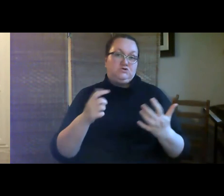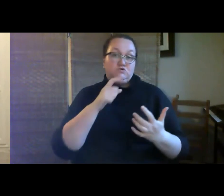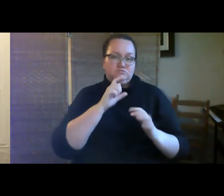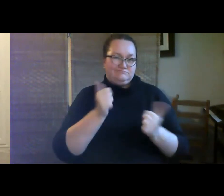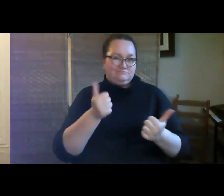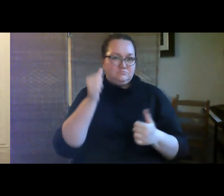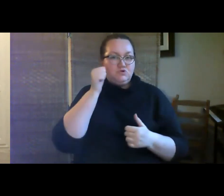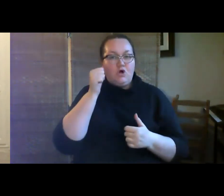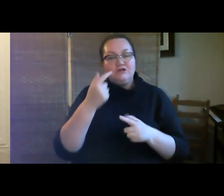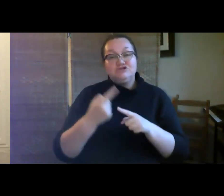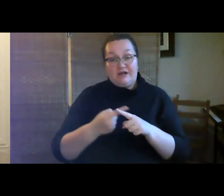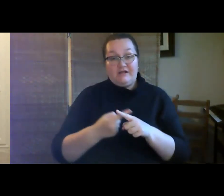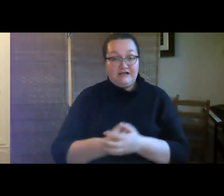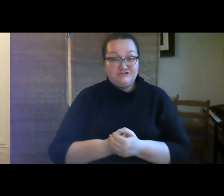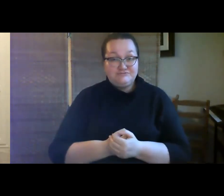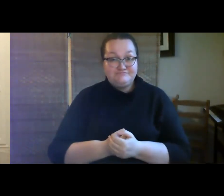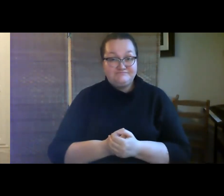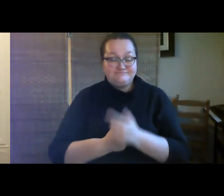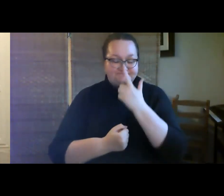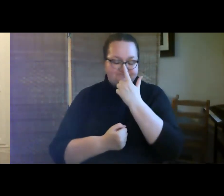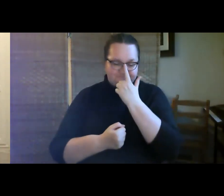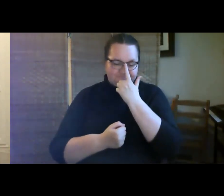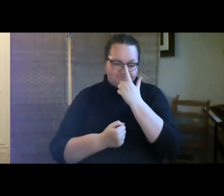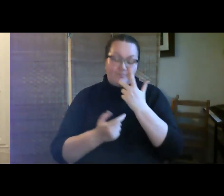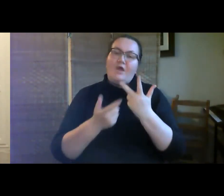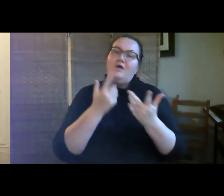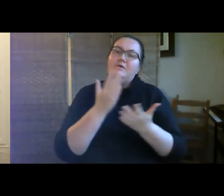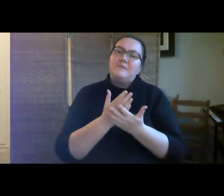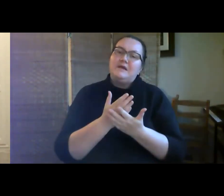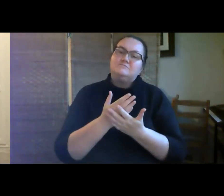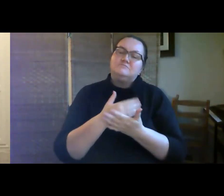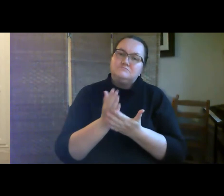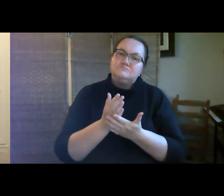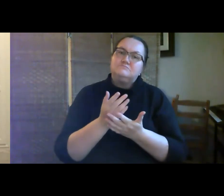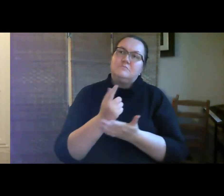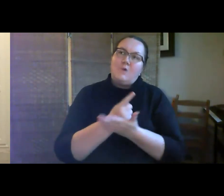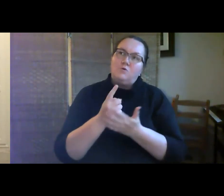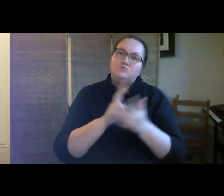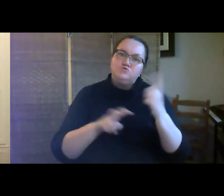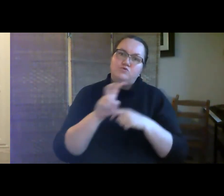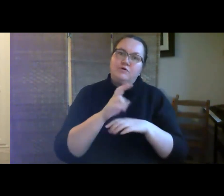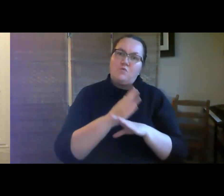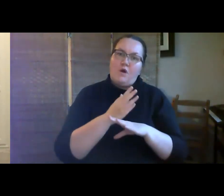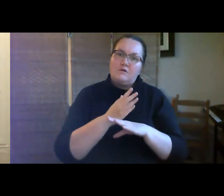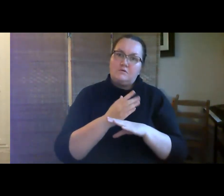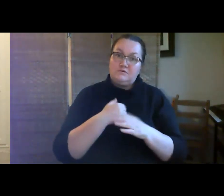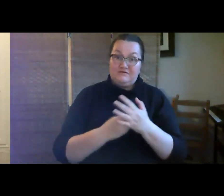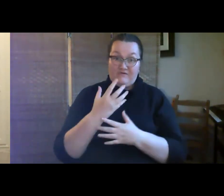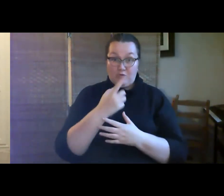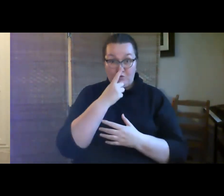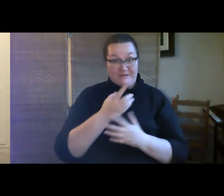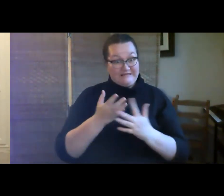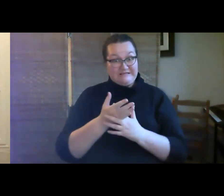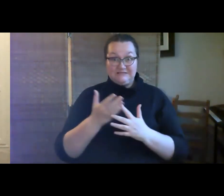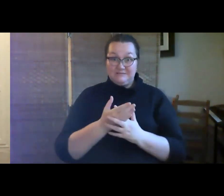The other main aspect about touring work, which is developed as accessible in one context or country